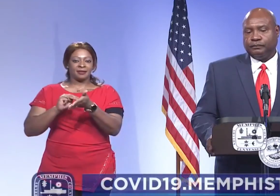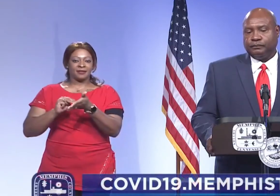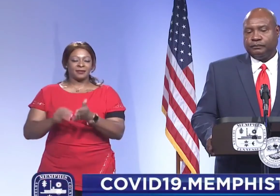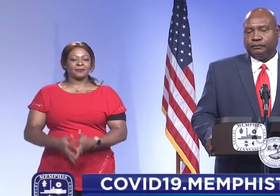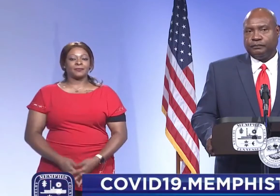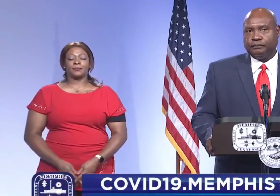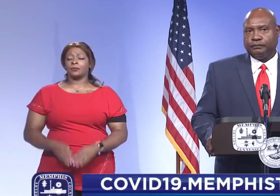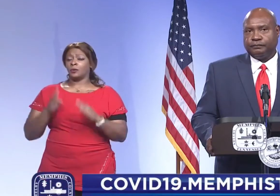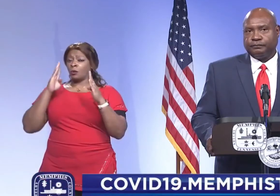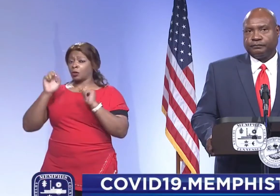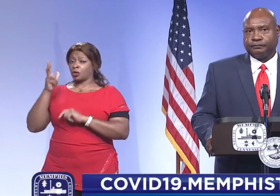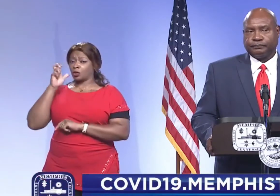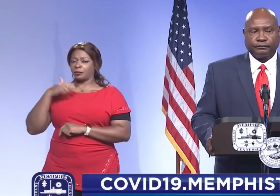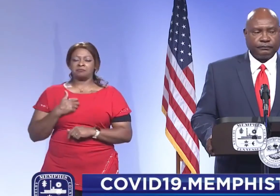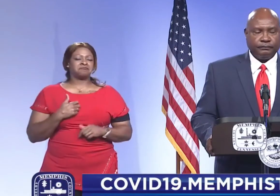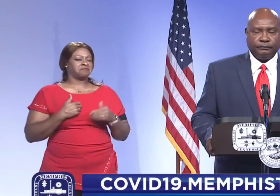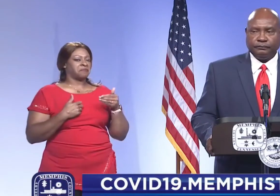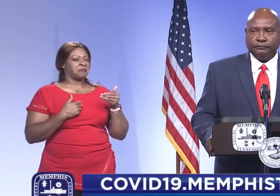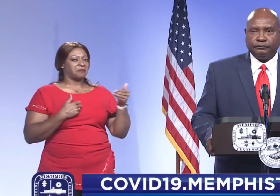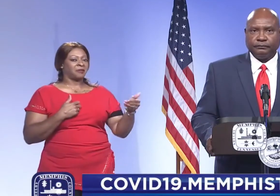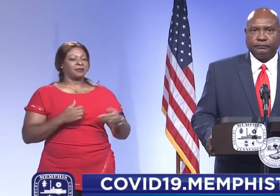Hello, can you all hear me? Yes, go right ahead.